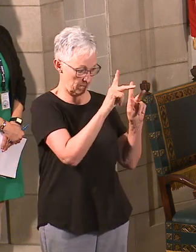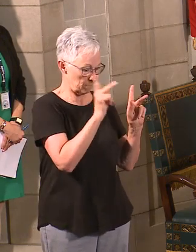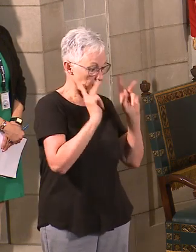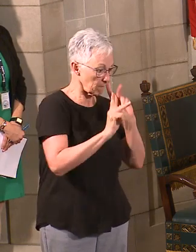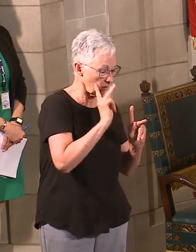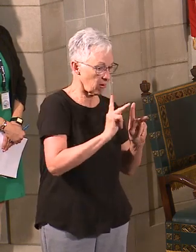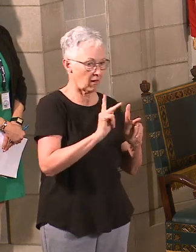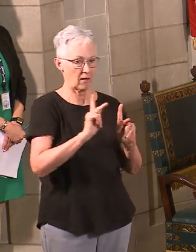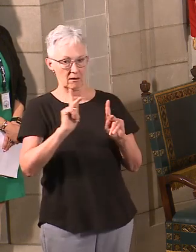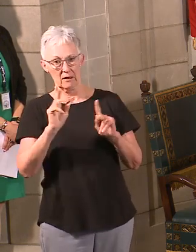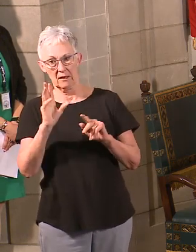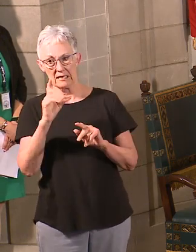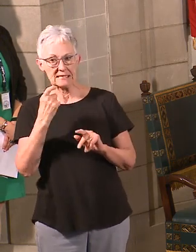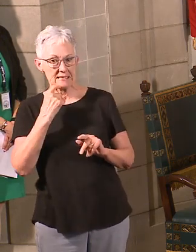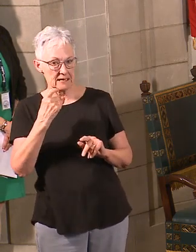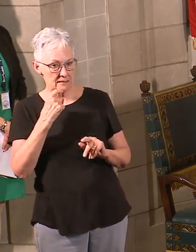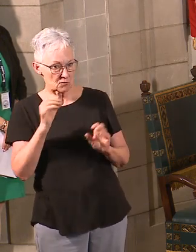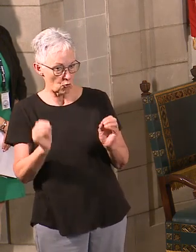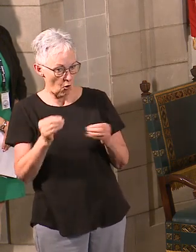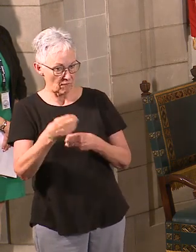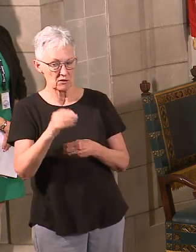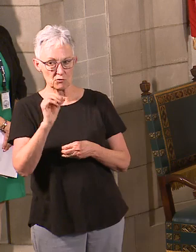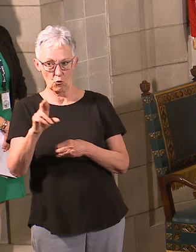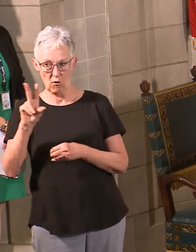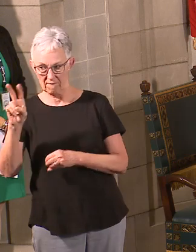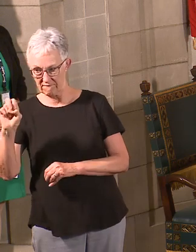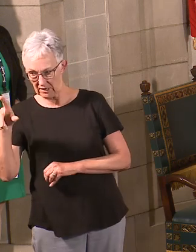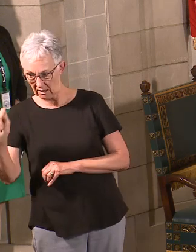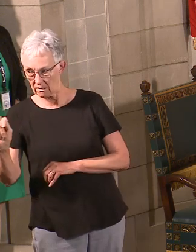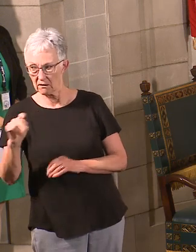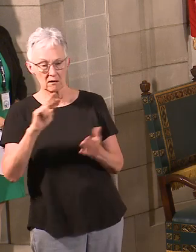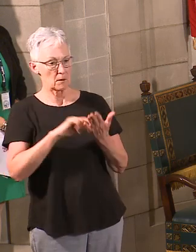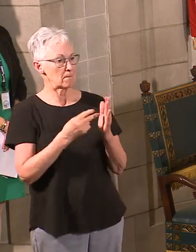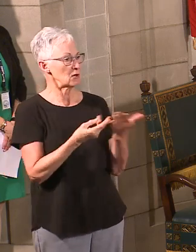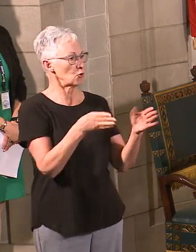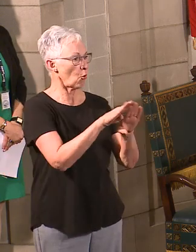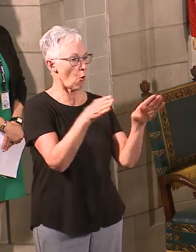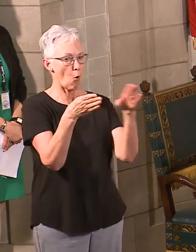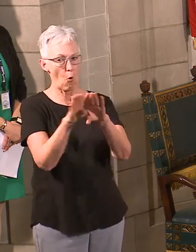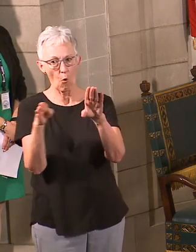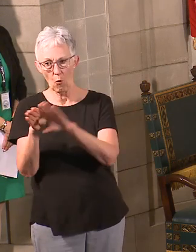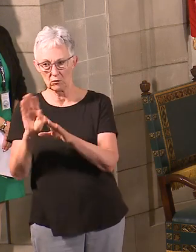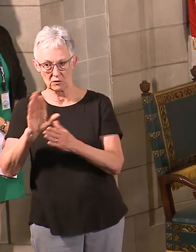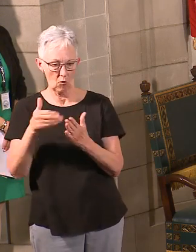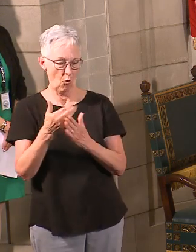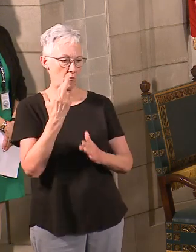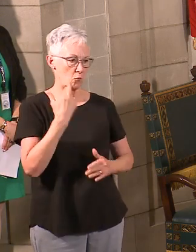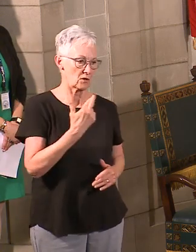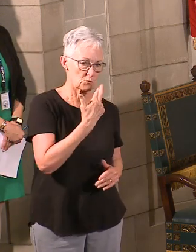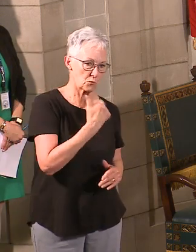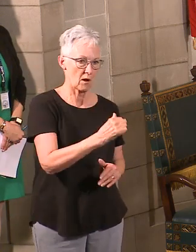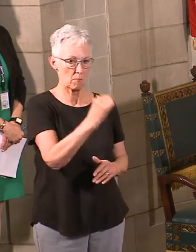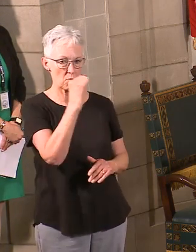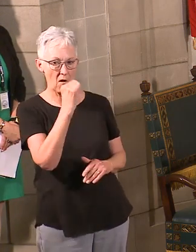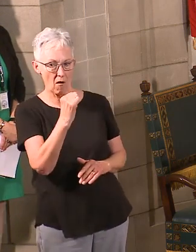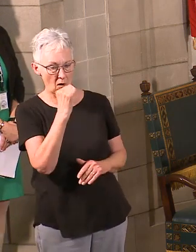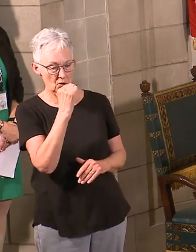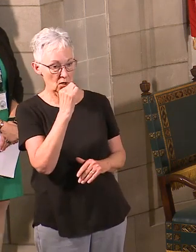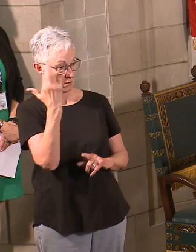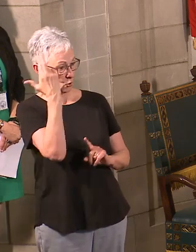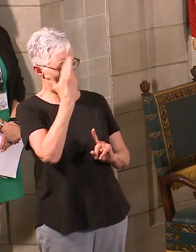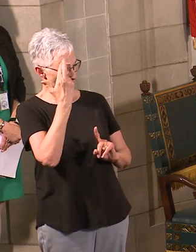rule, limiting the size of events to 10 people. It includes closing the dining for restaurants and bars. It really is focused